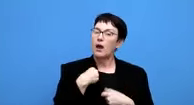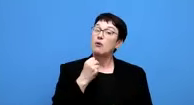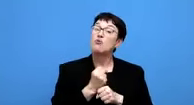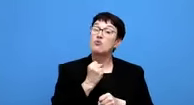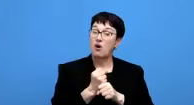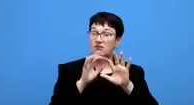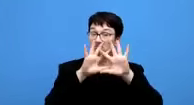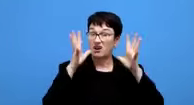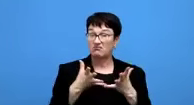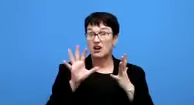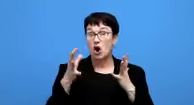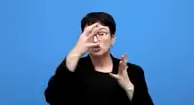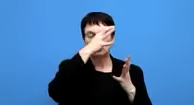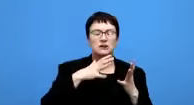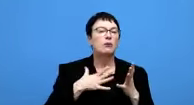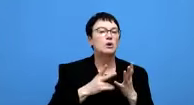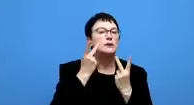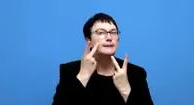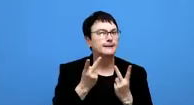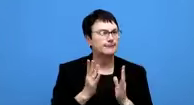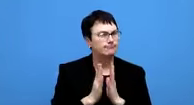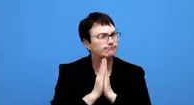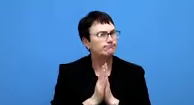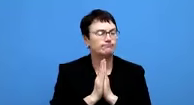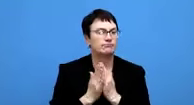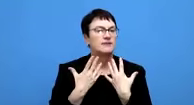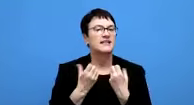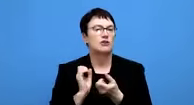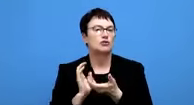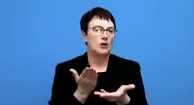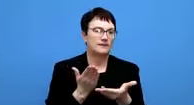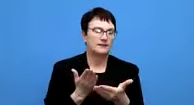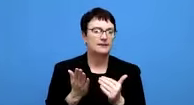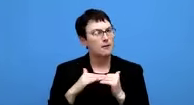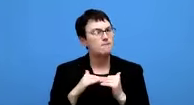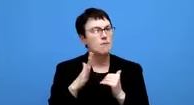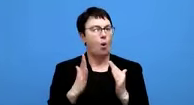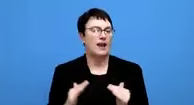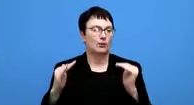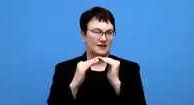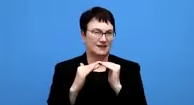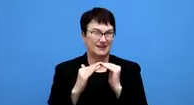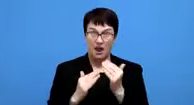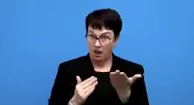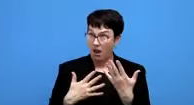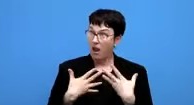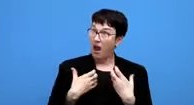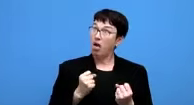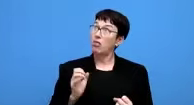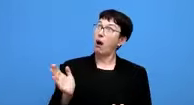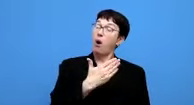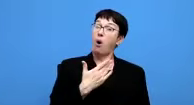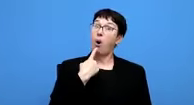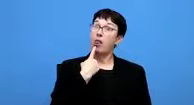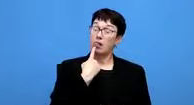more inclusive and equitable. Because health for all means all, including persons